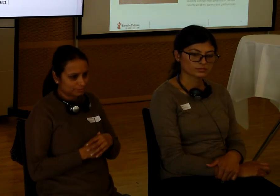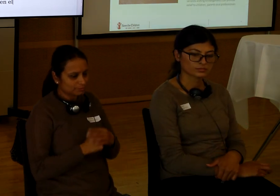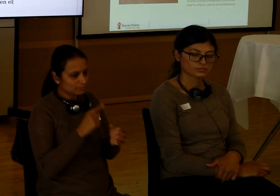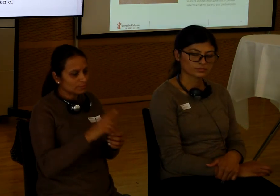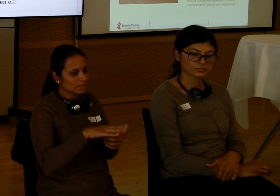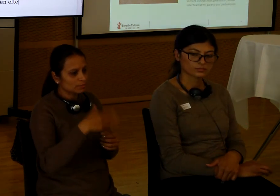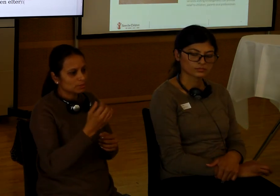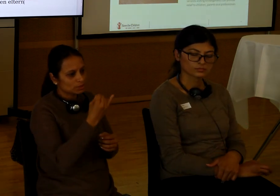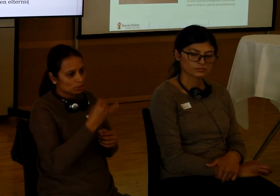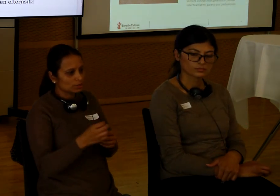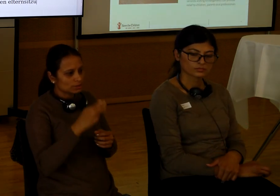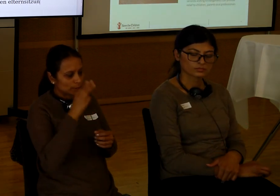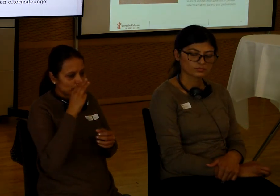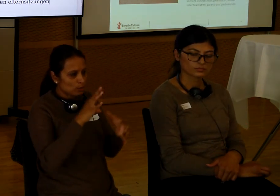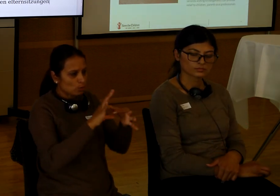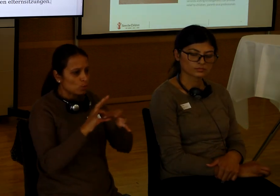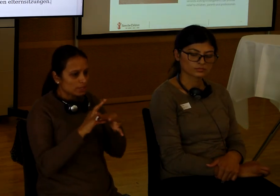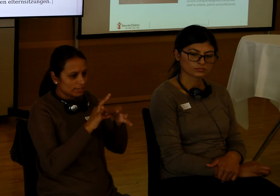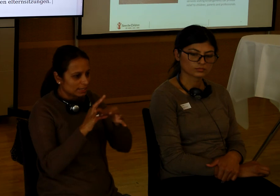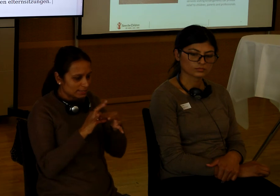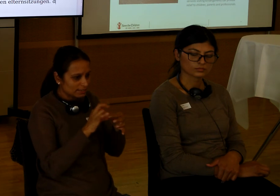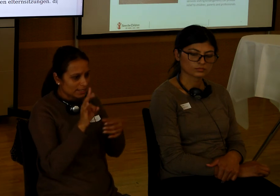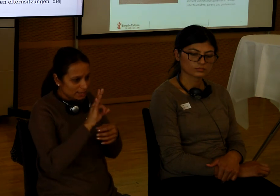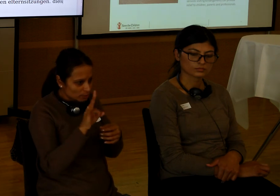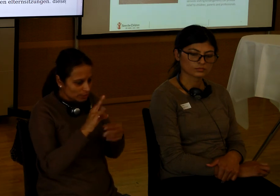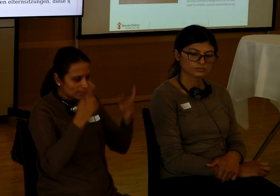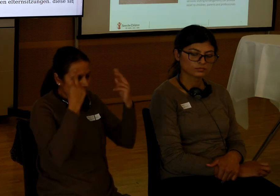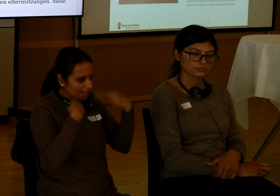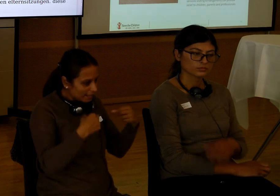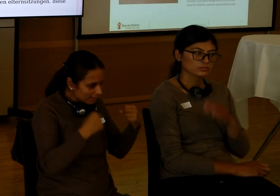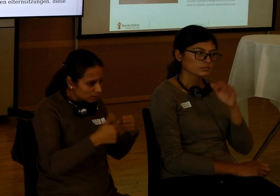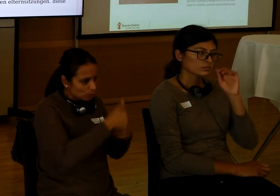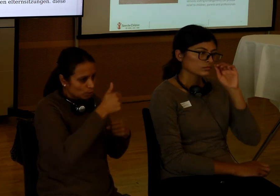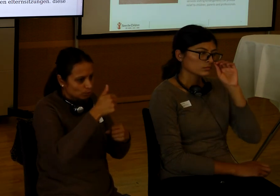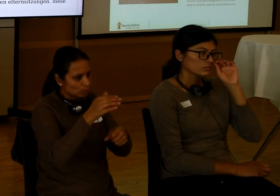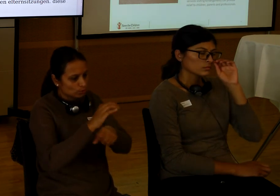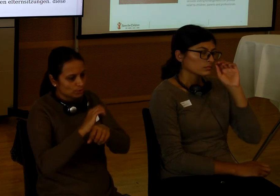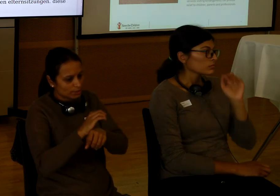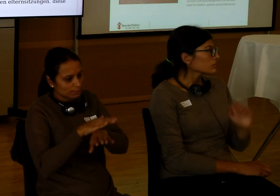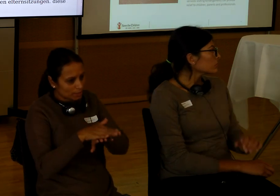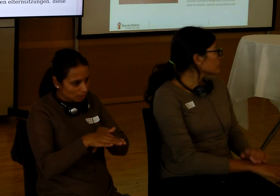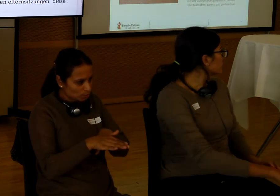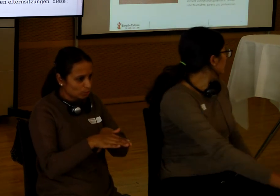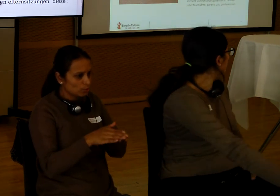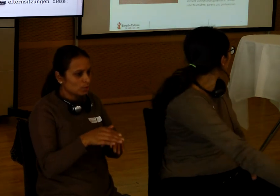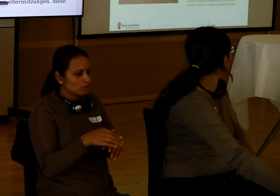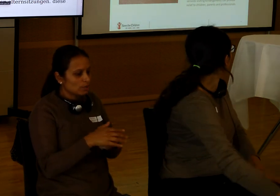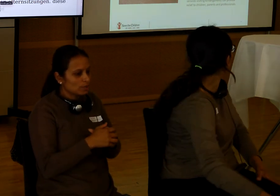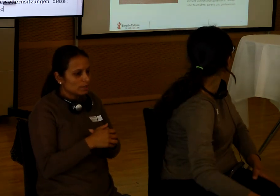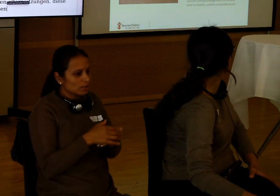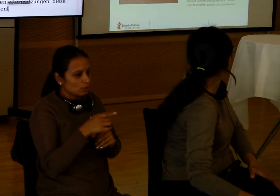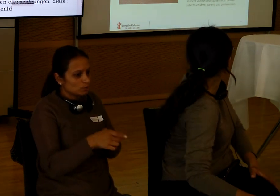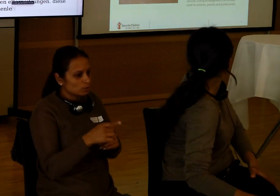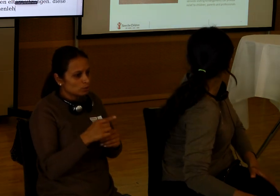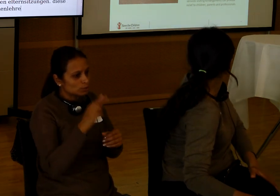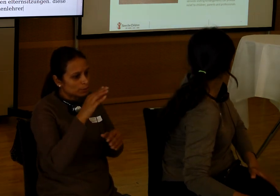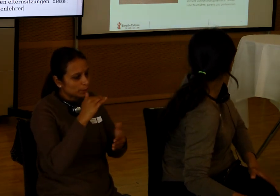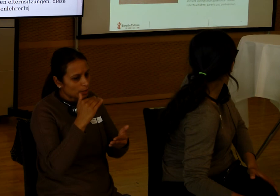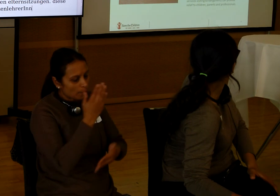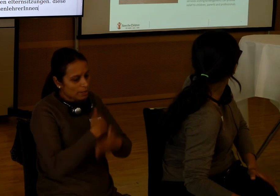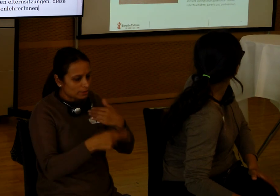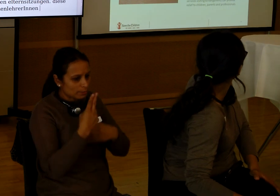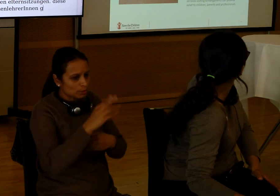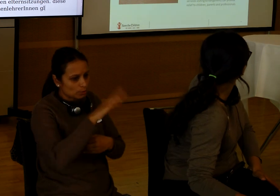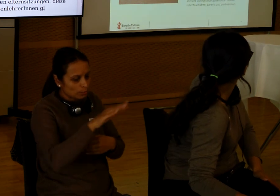Then lastly, coordination between education, health and other services. It's key for addressing the needs of children with disabilities